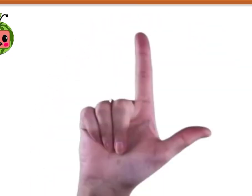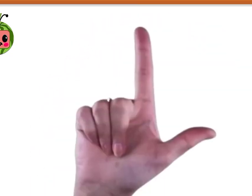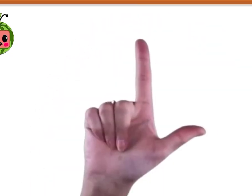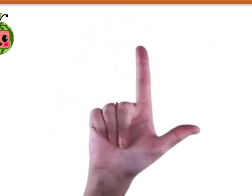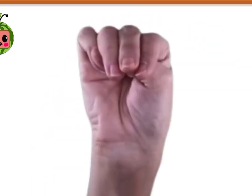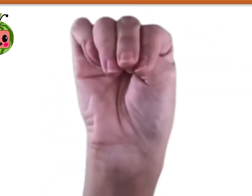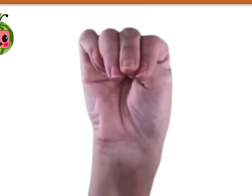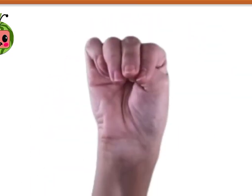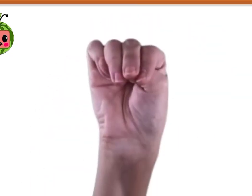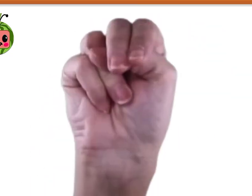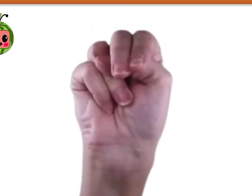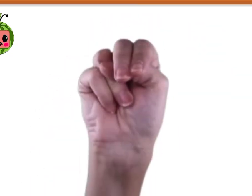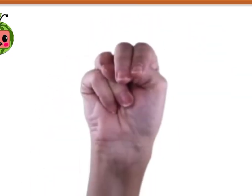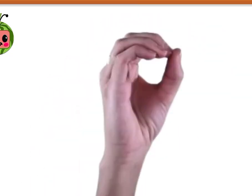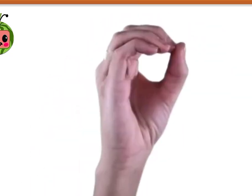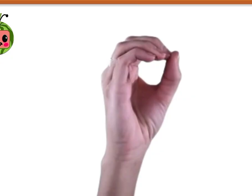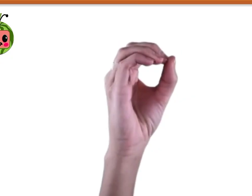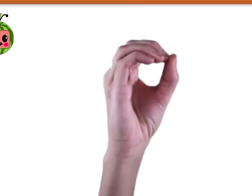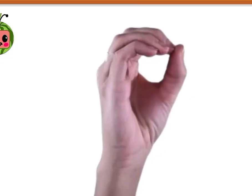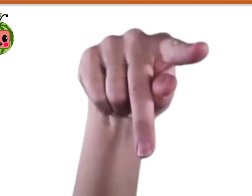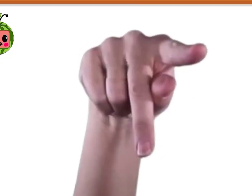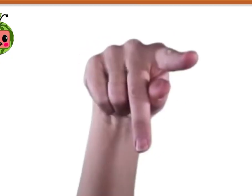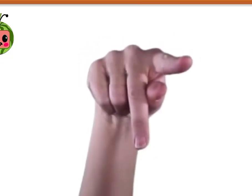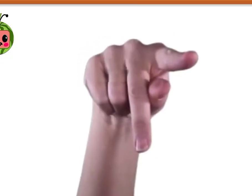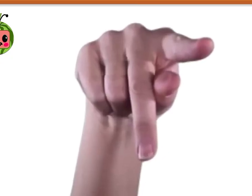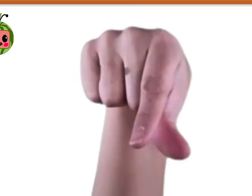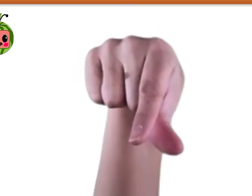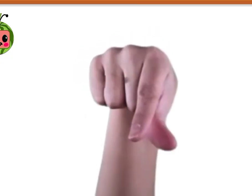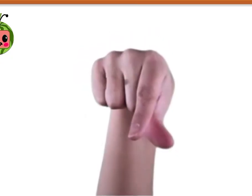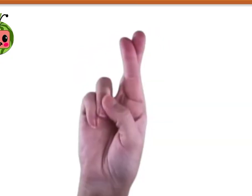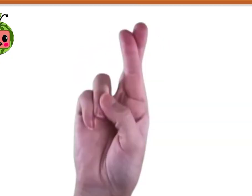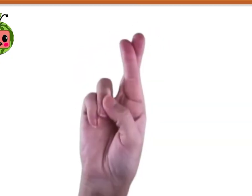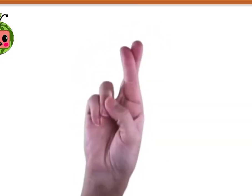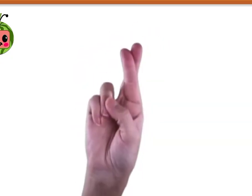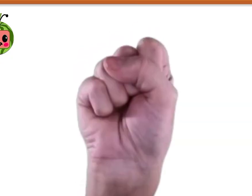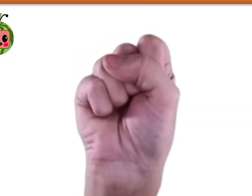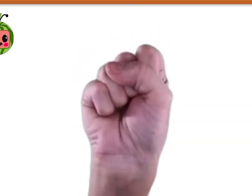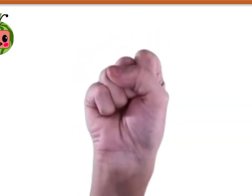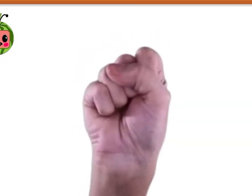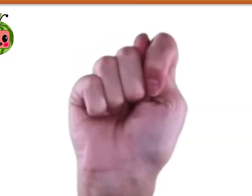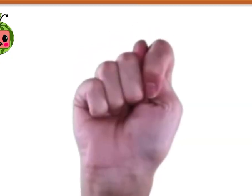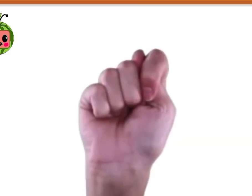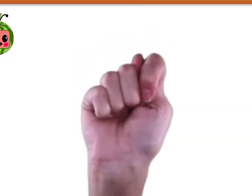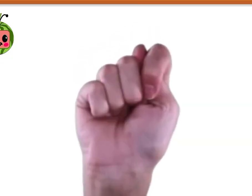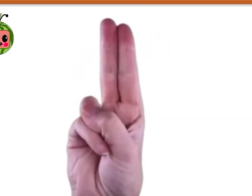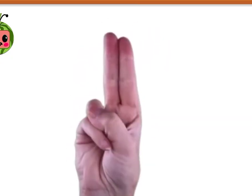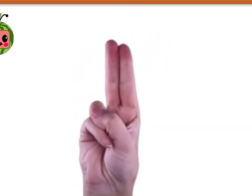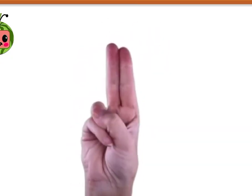L, M, N, O, P, Q, R, S, T, U,